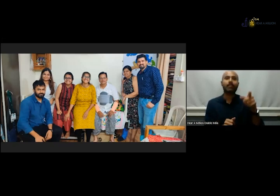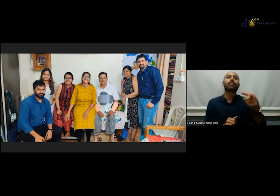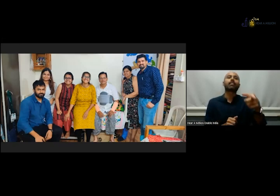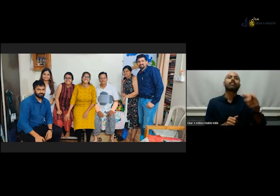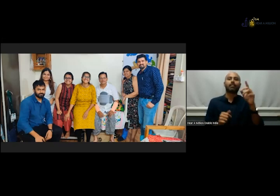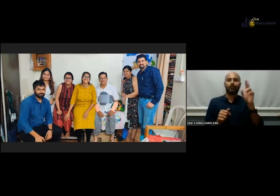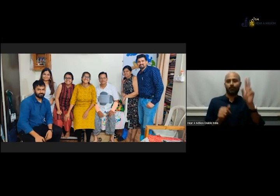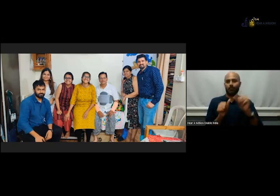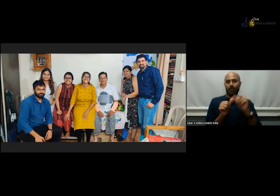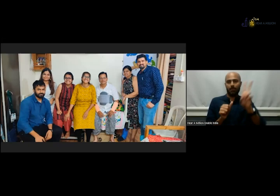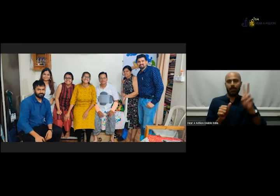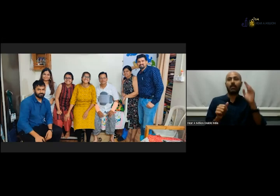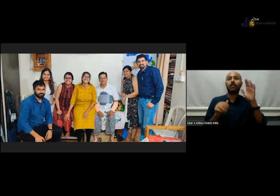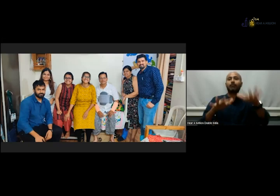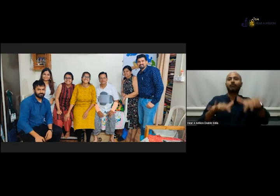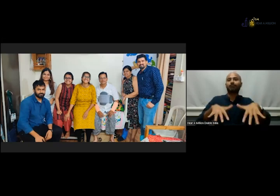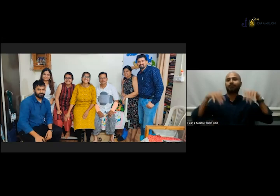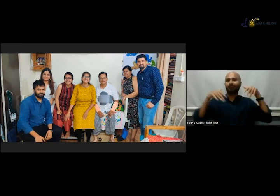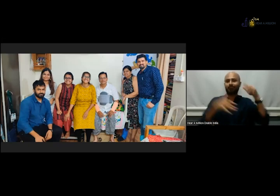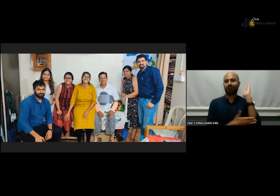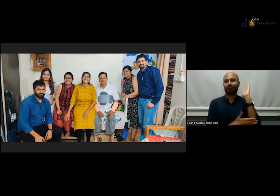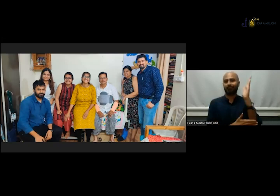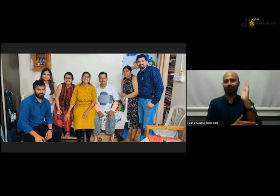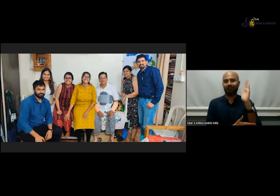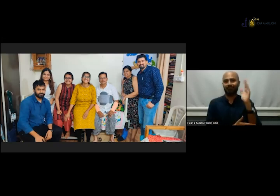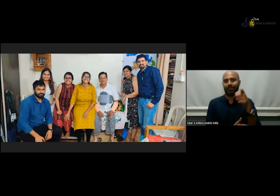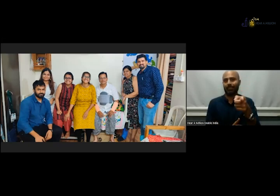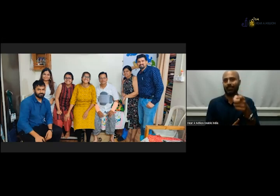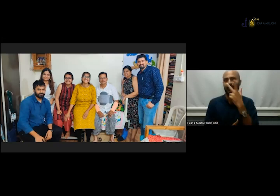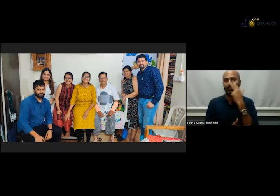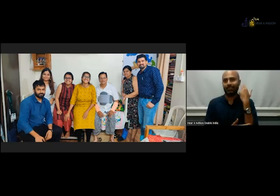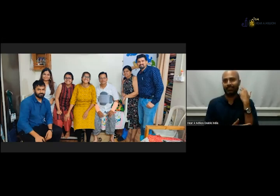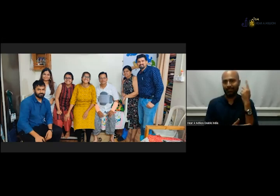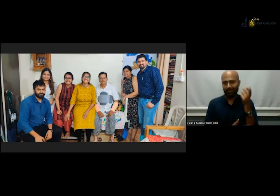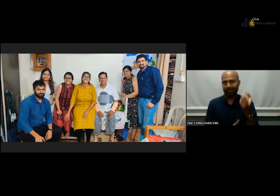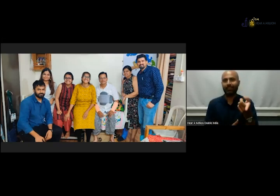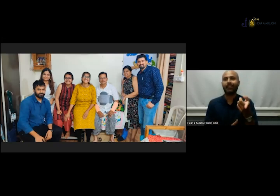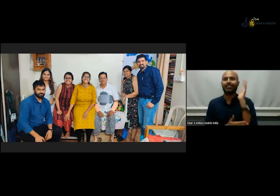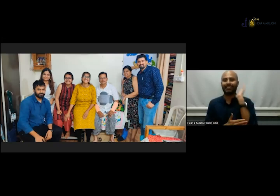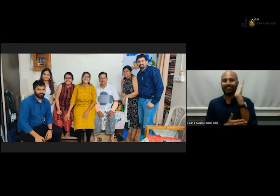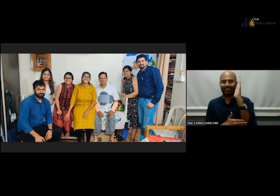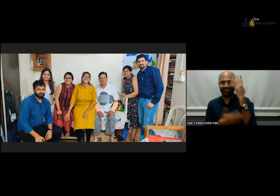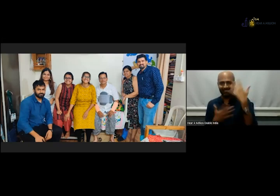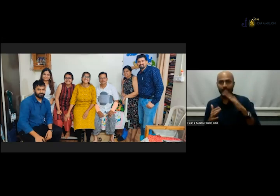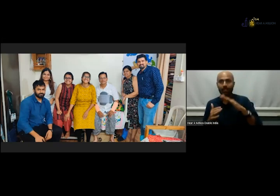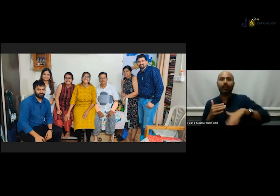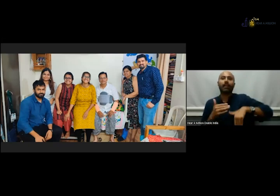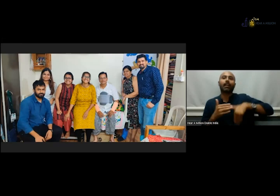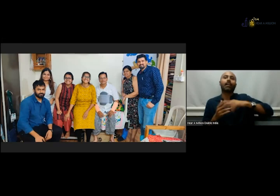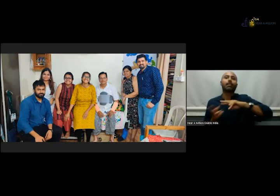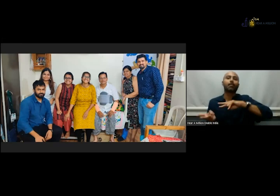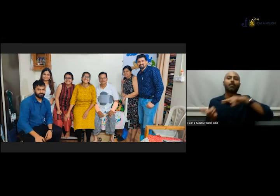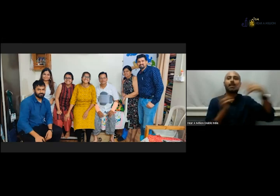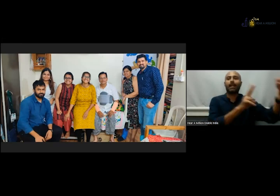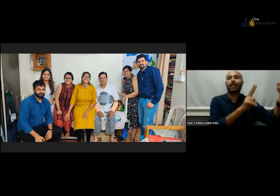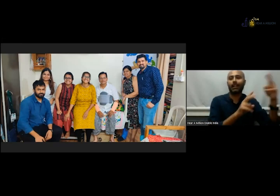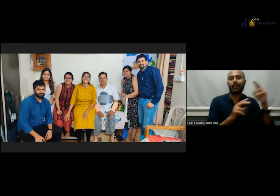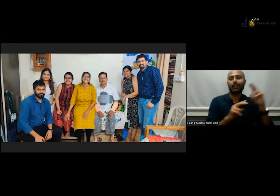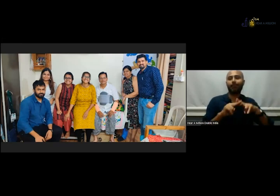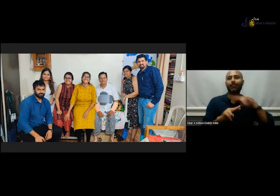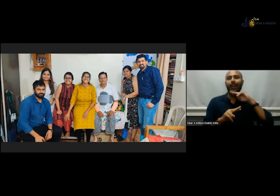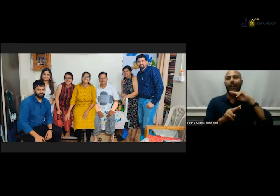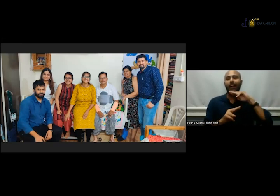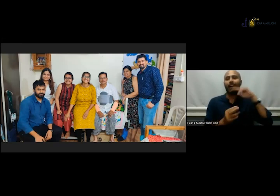she was invited by Mubadi Mandal, and she presented over there as well in Gujarat. Sudamni went there.